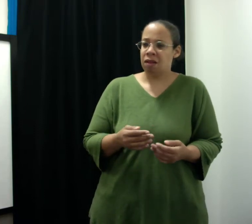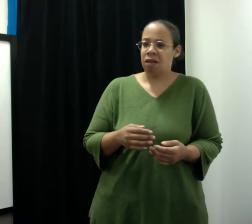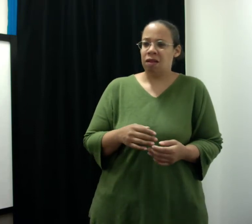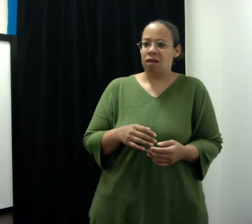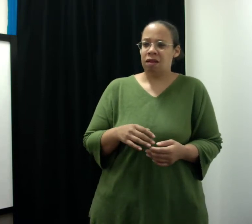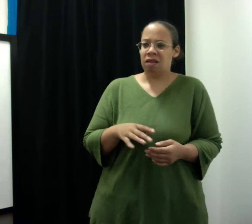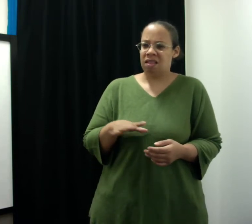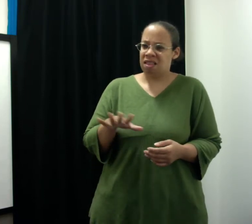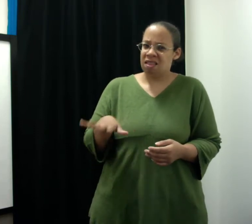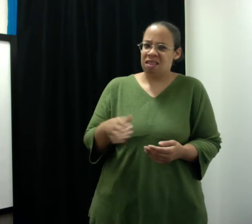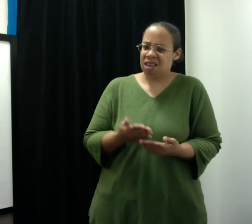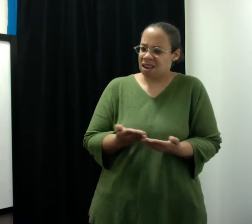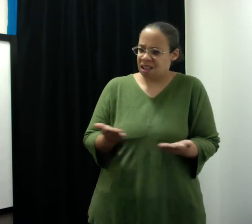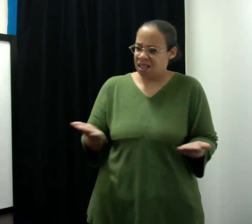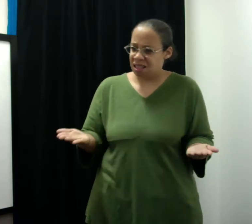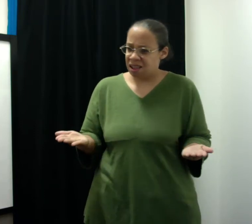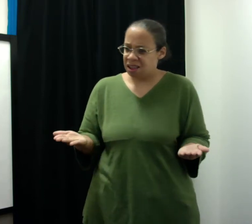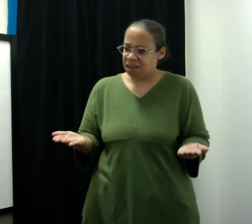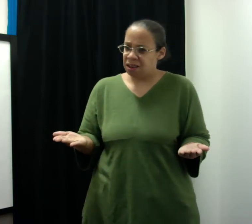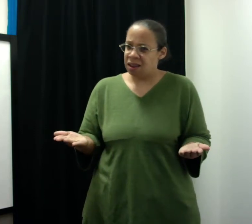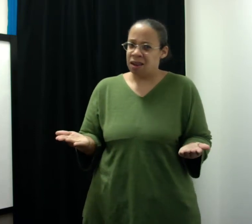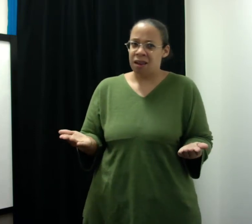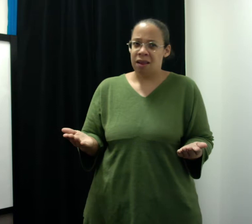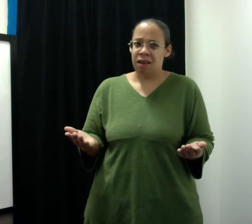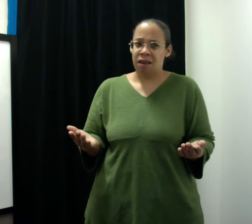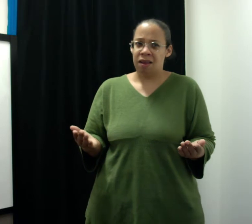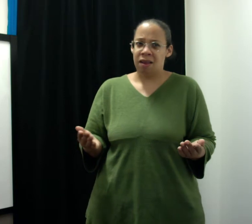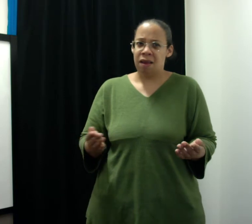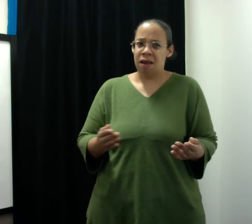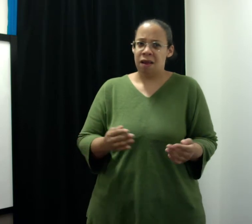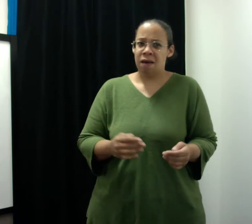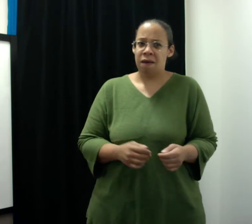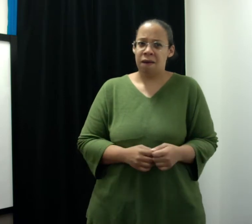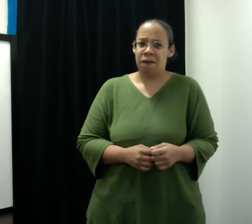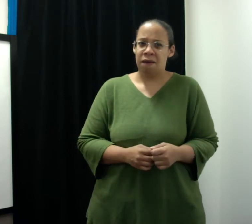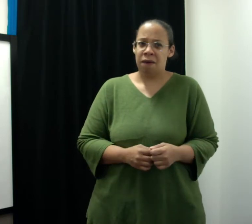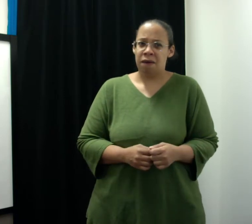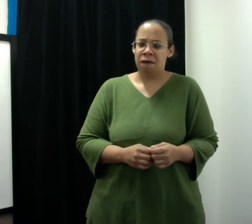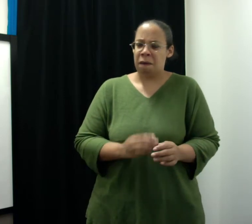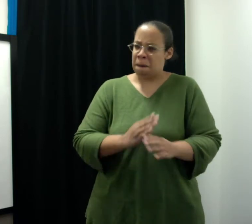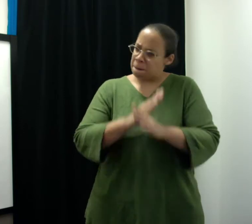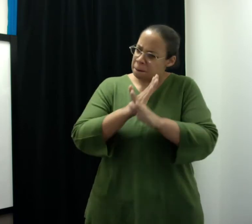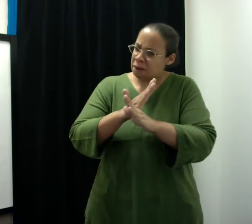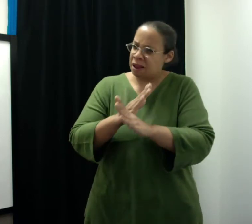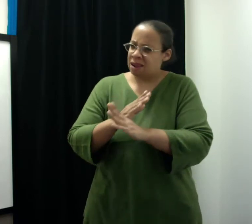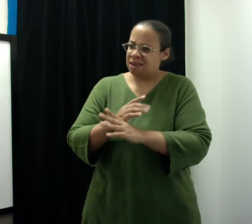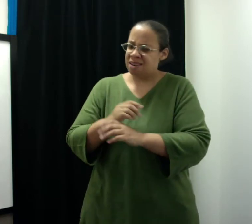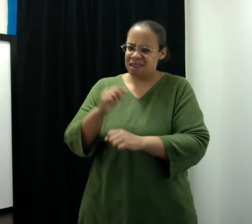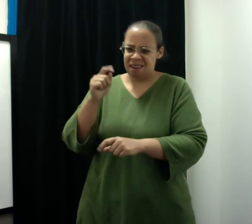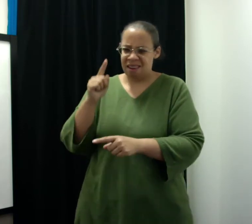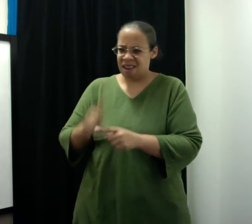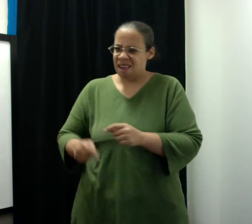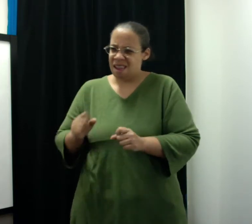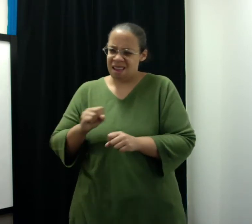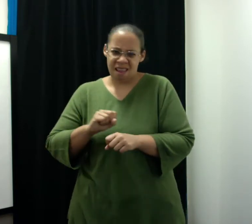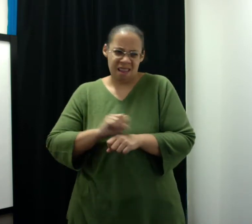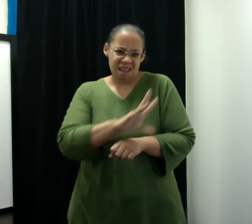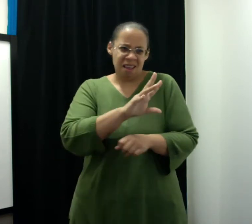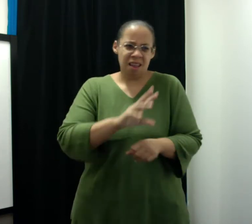region of the world have been barred from imparting any kind of real impact on global media productions and contemporary social